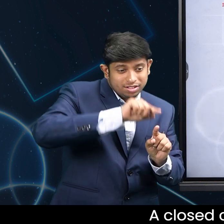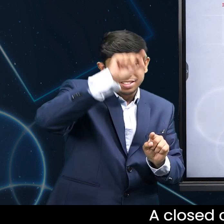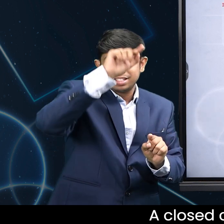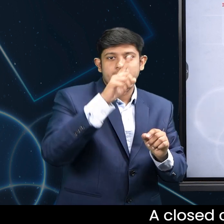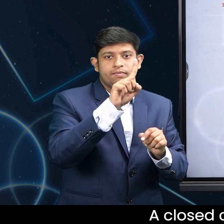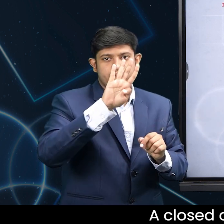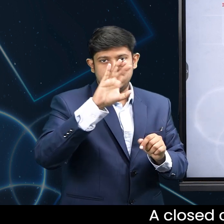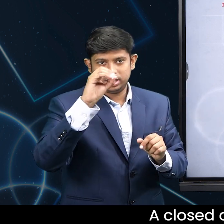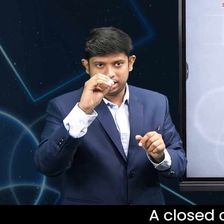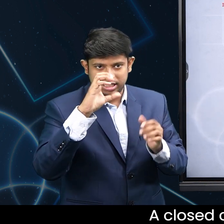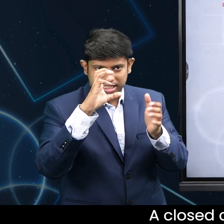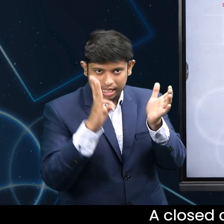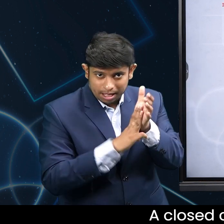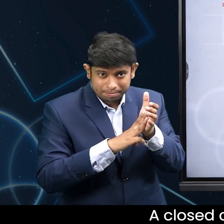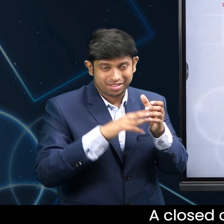centimeter